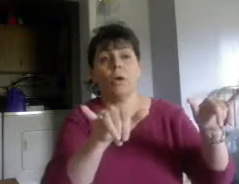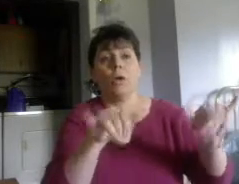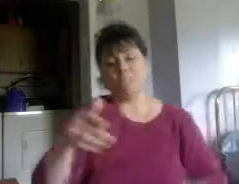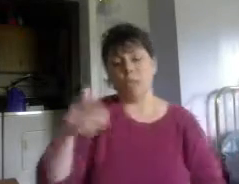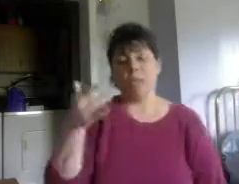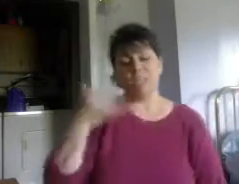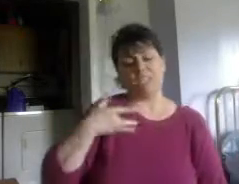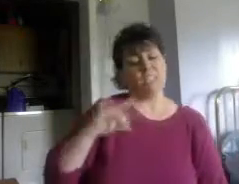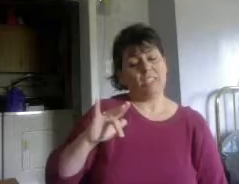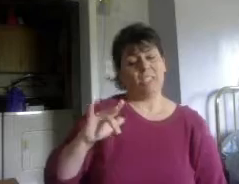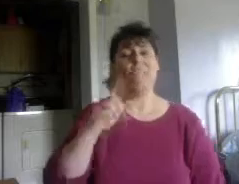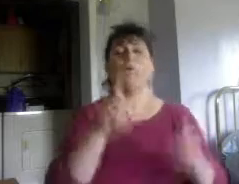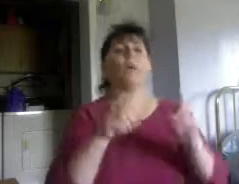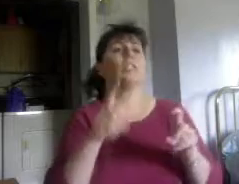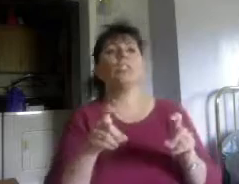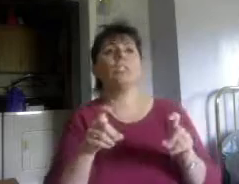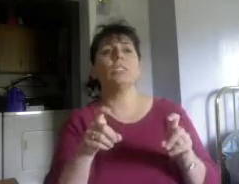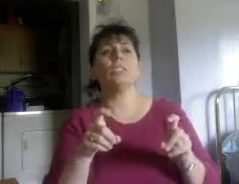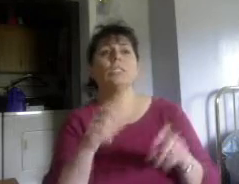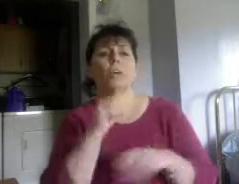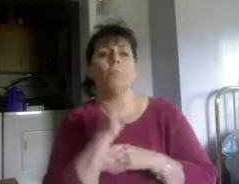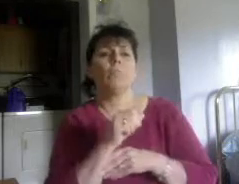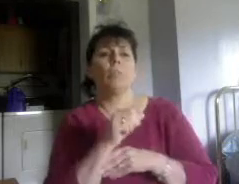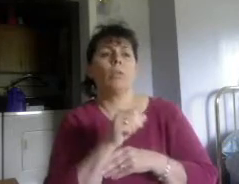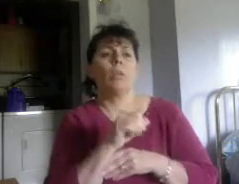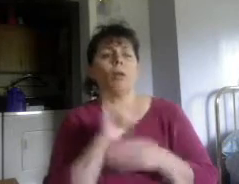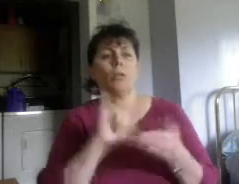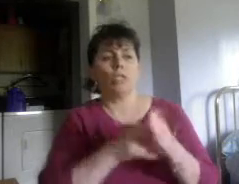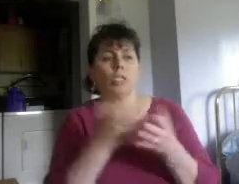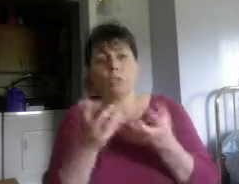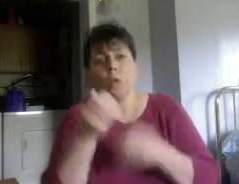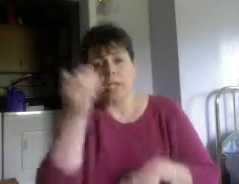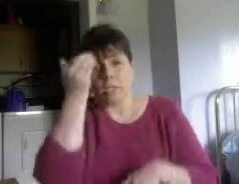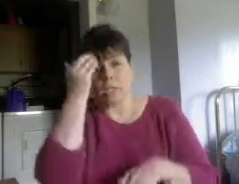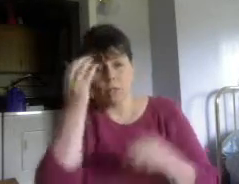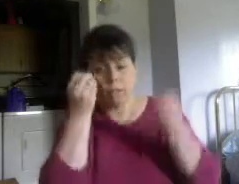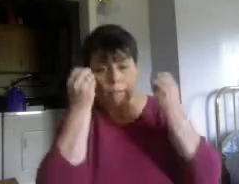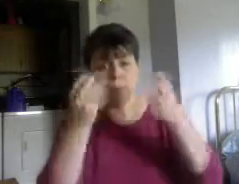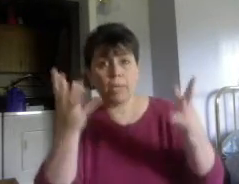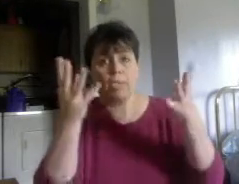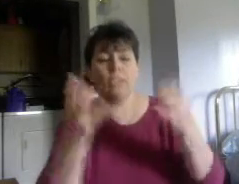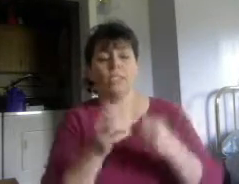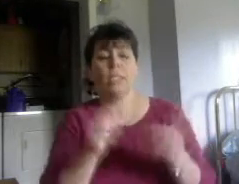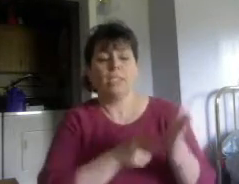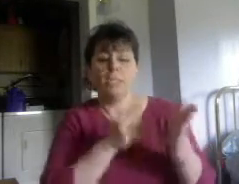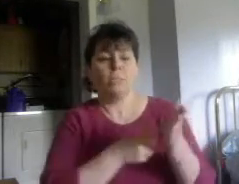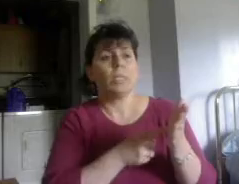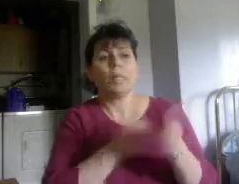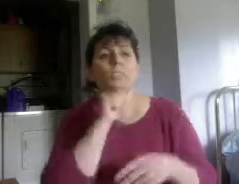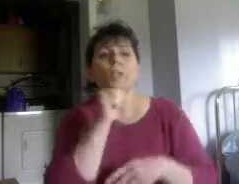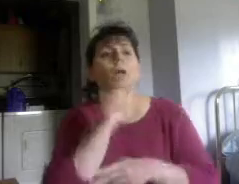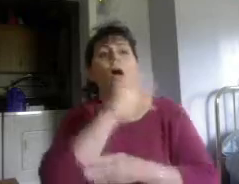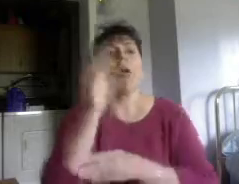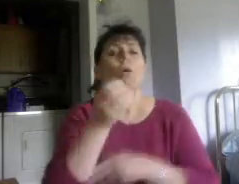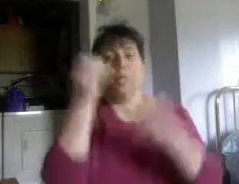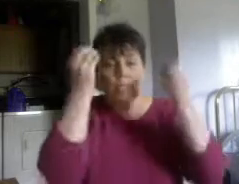Black community, but they aren't always being mean about it. They just are not informed or perhaps educated about the Black